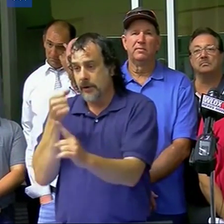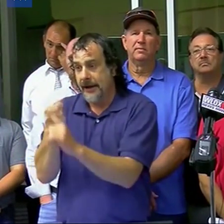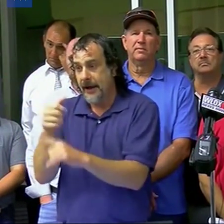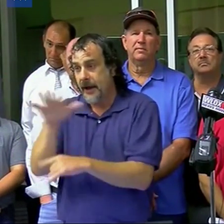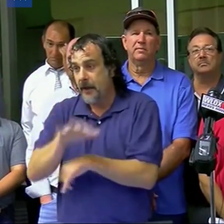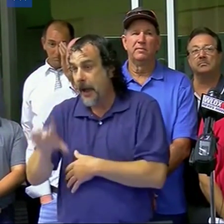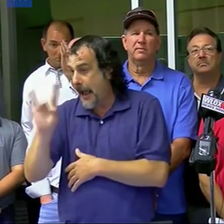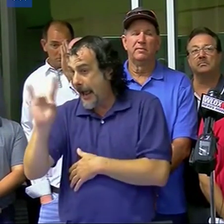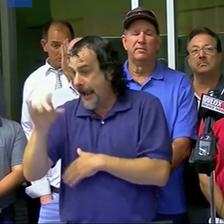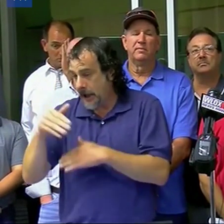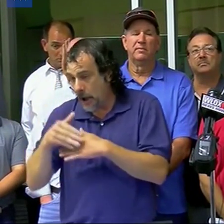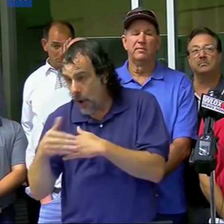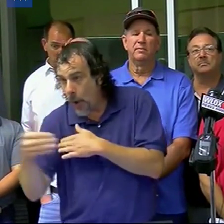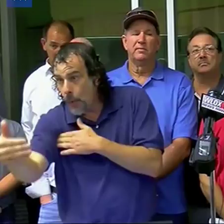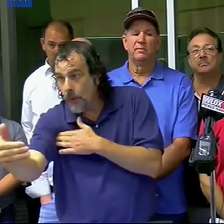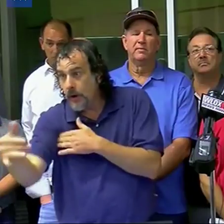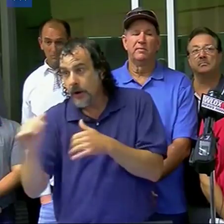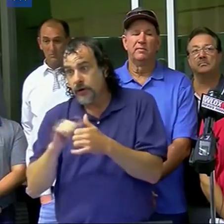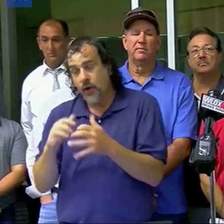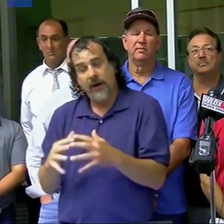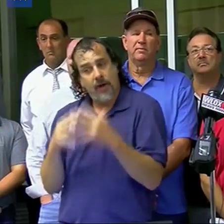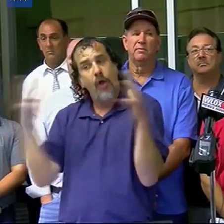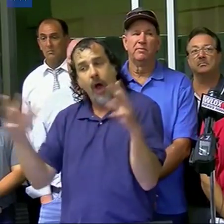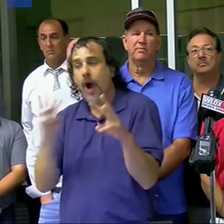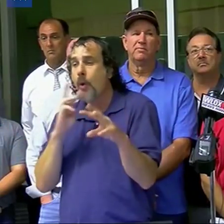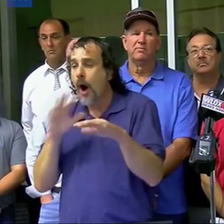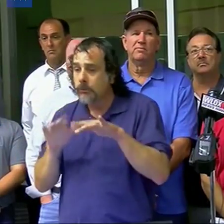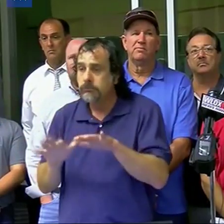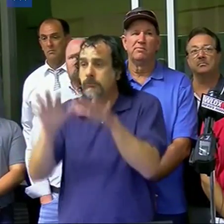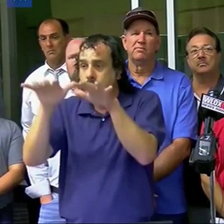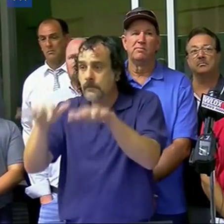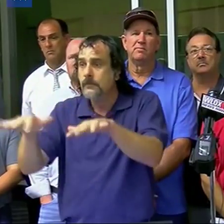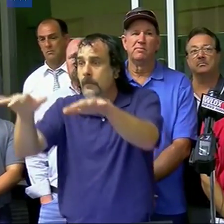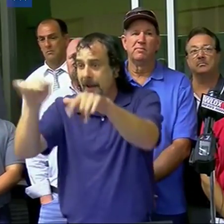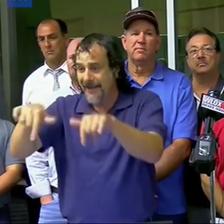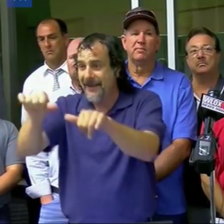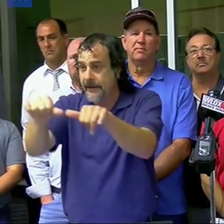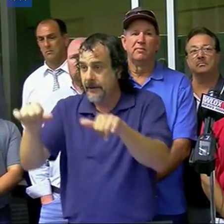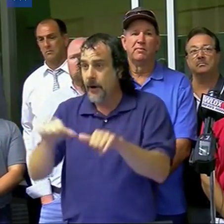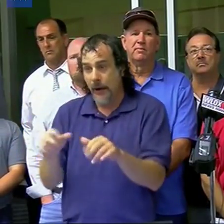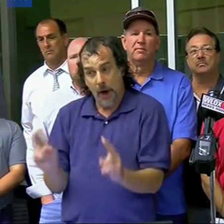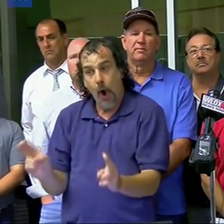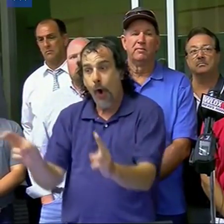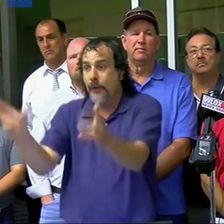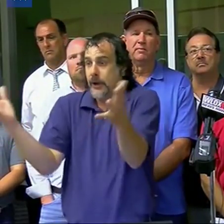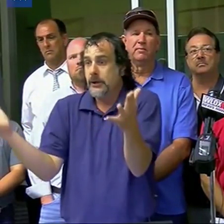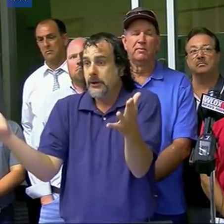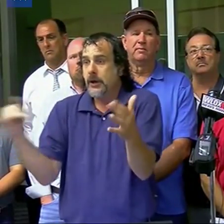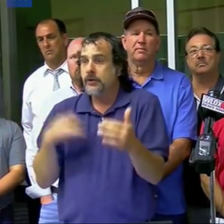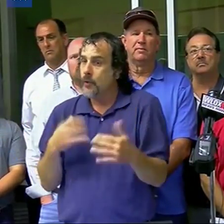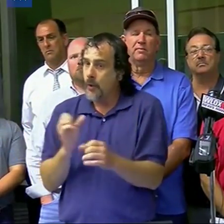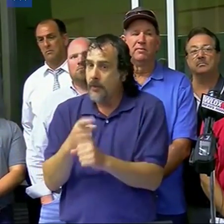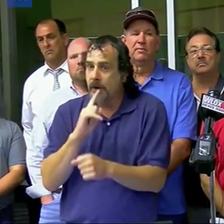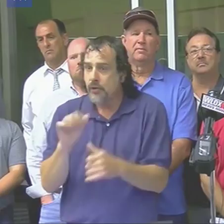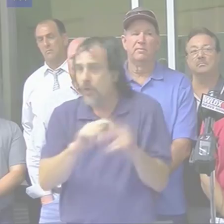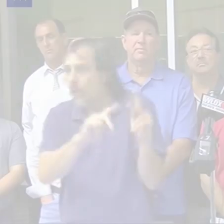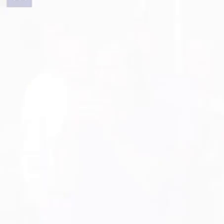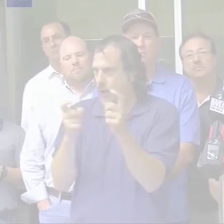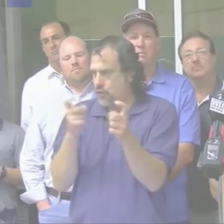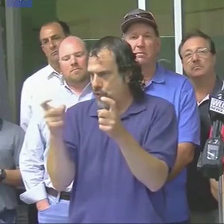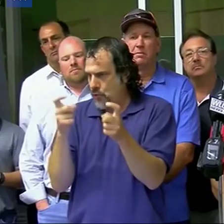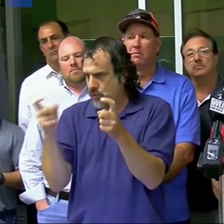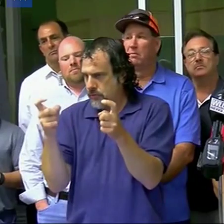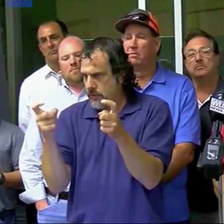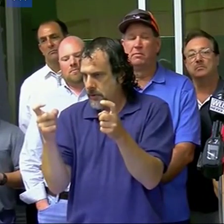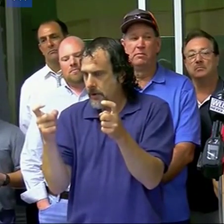and thereafter. So you're going to have a lot of water in this area in a hurry. We want everyone to take precaution.